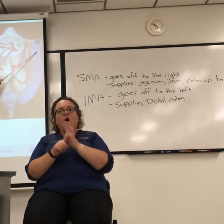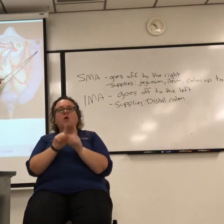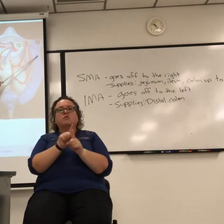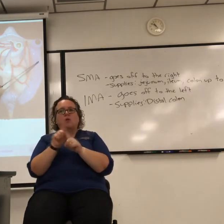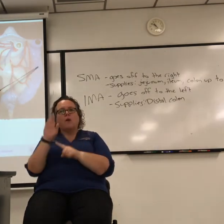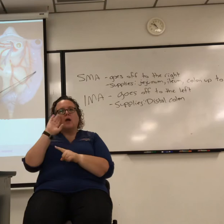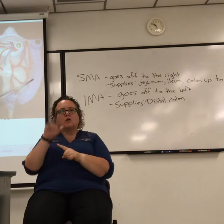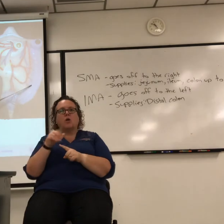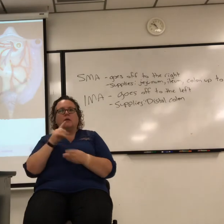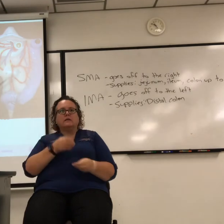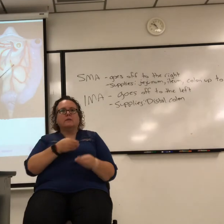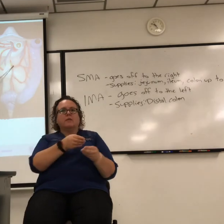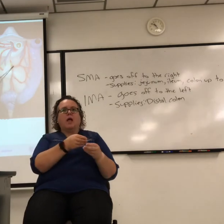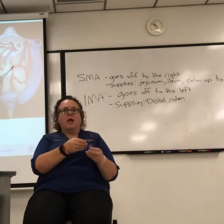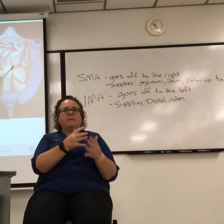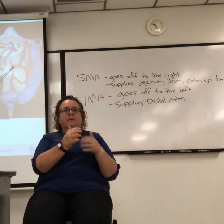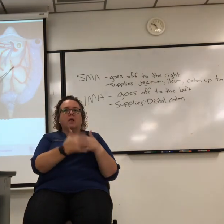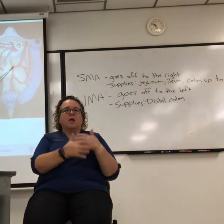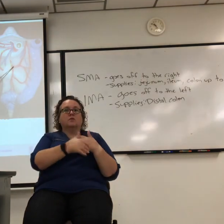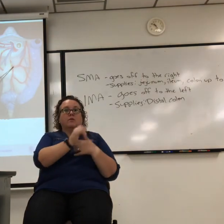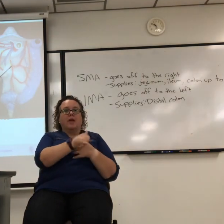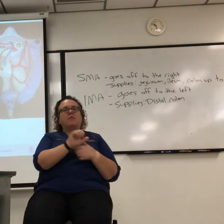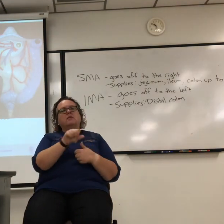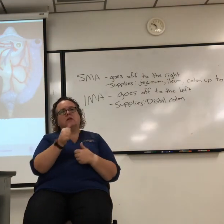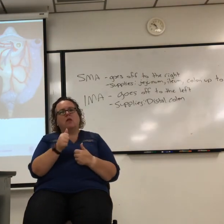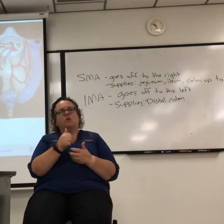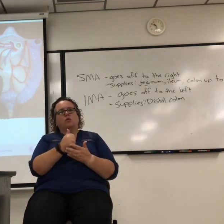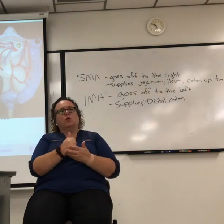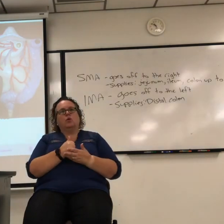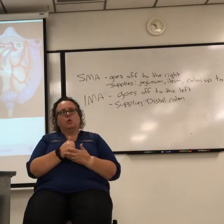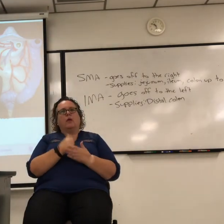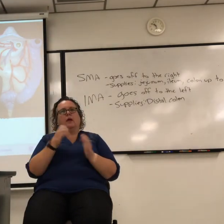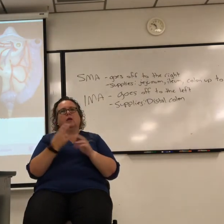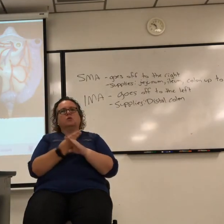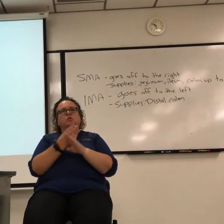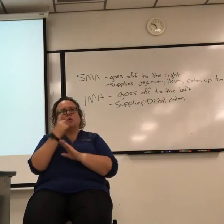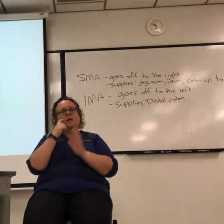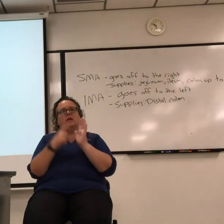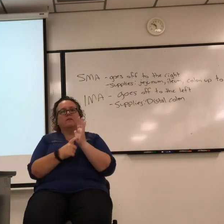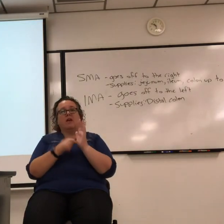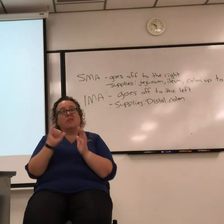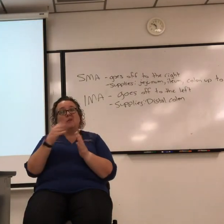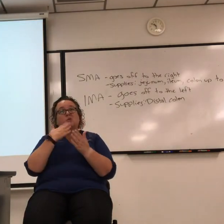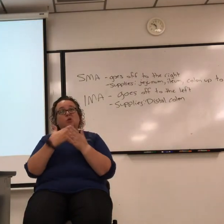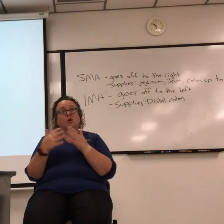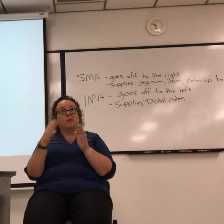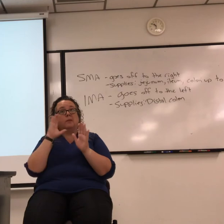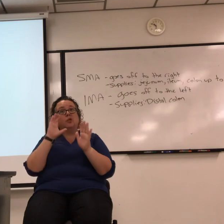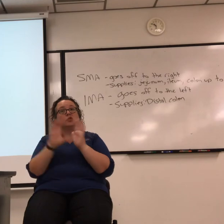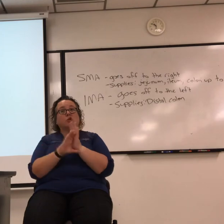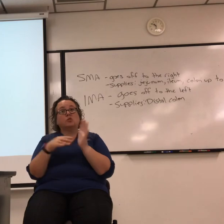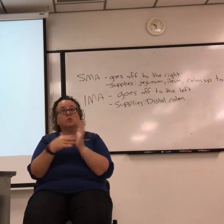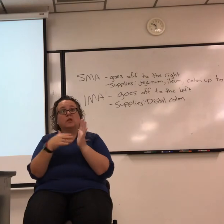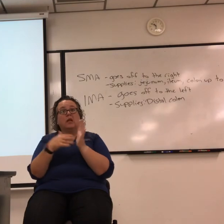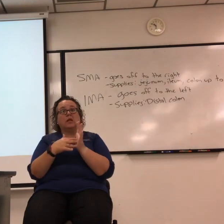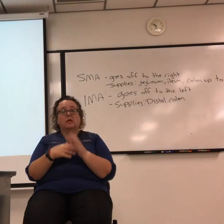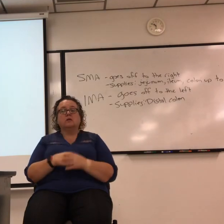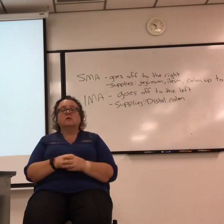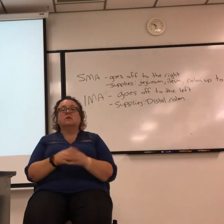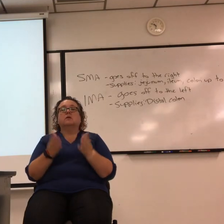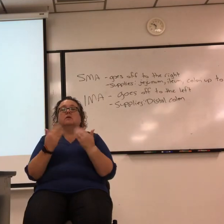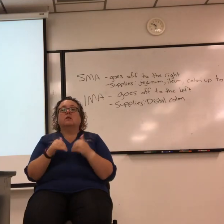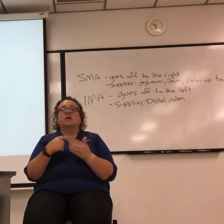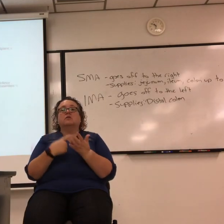to this. That's another clue I can use to identify it. Okay, that's a good picture to study. All right, let's talk about the portal